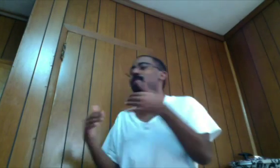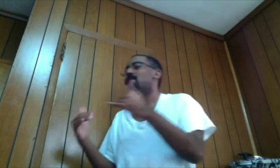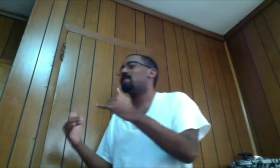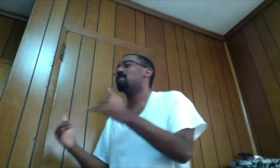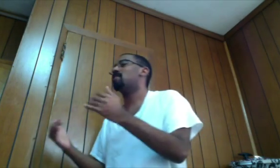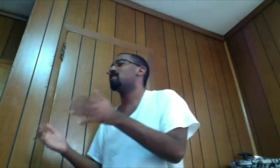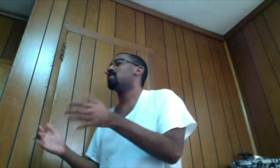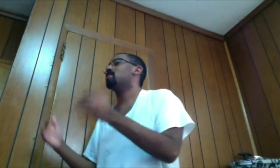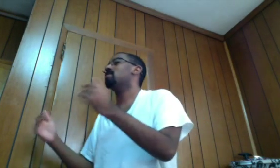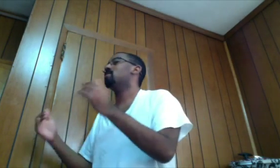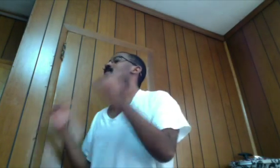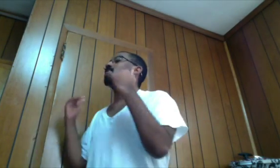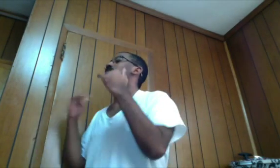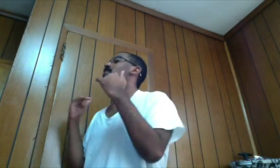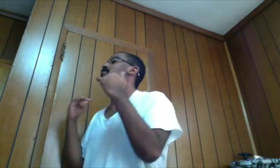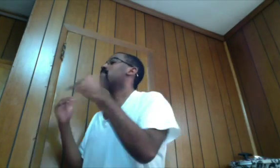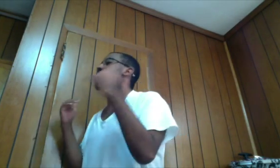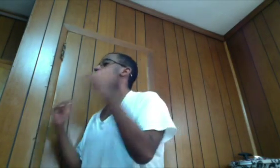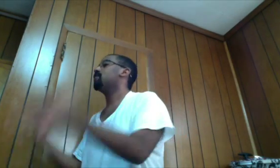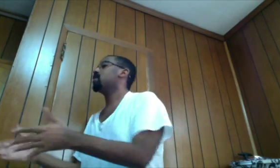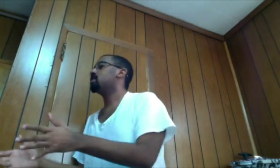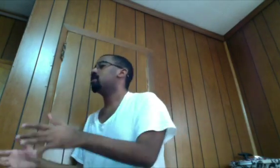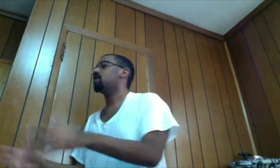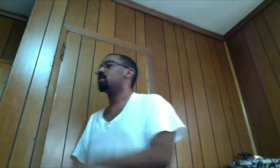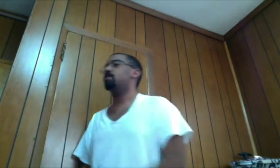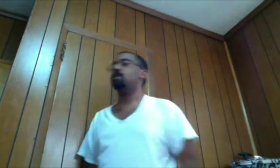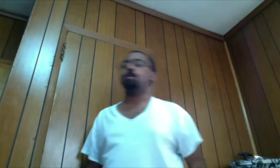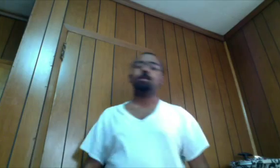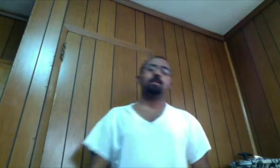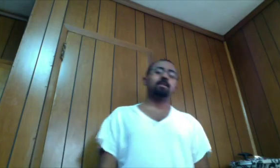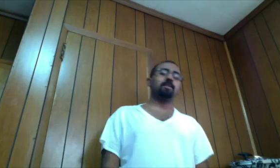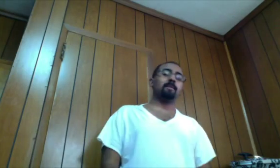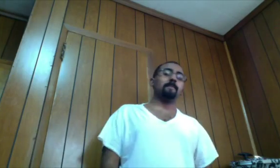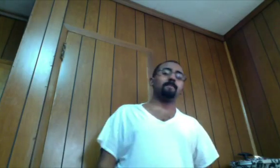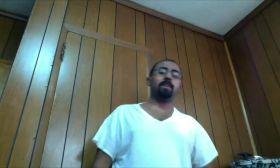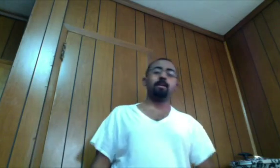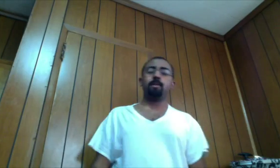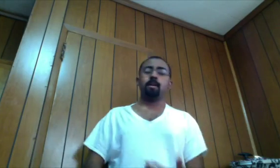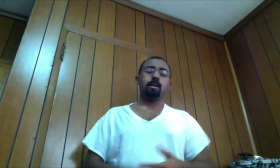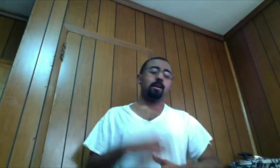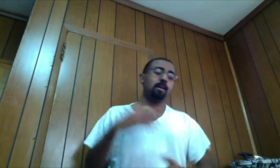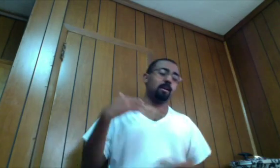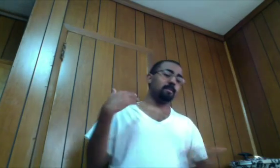6 generations. No, they're not gonna bring back the fucking GS ball. Anyway,